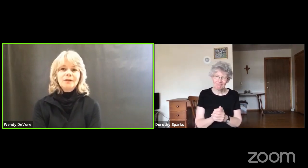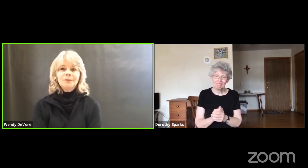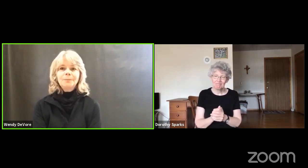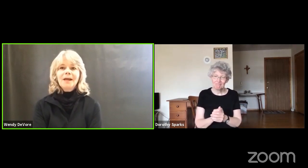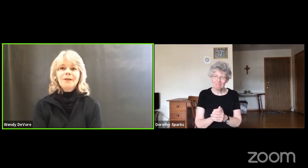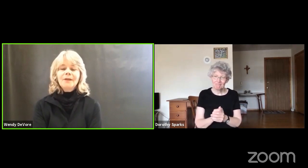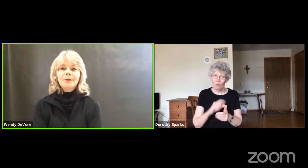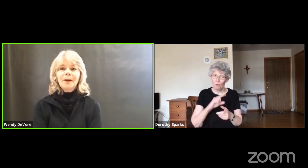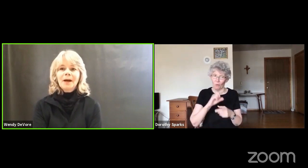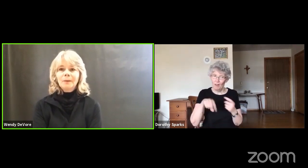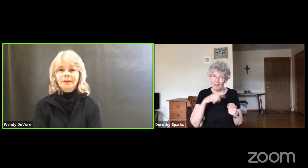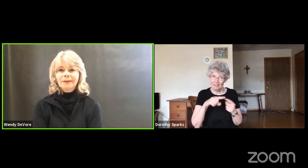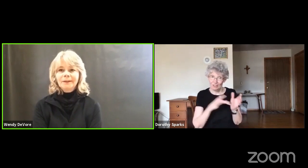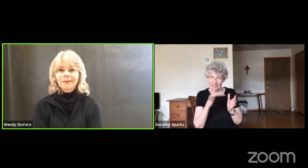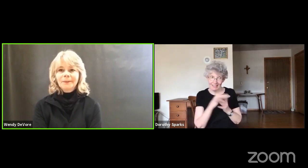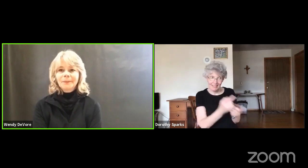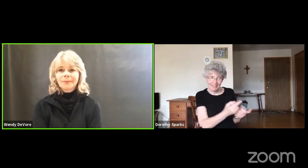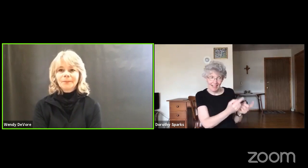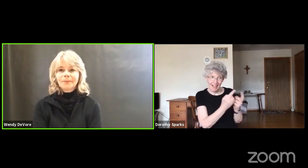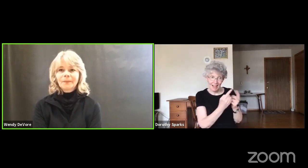to display their power.